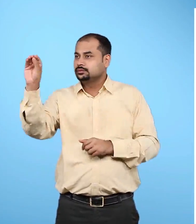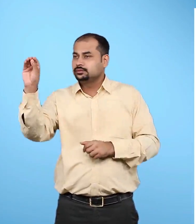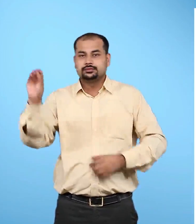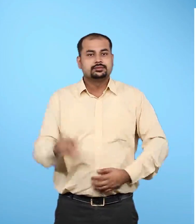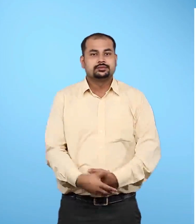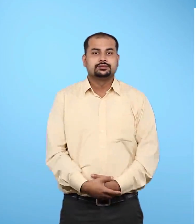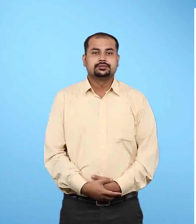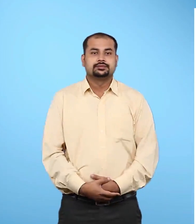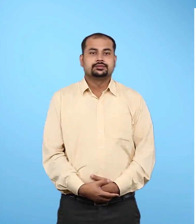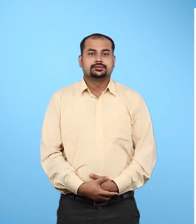dash,